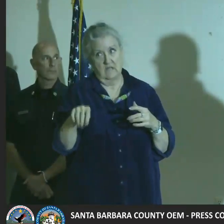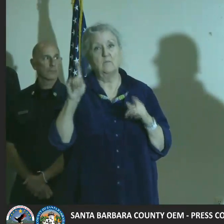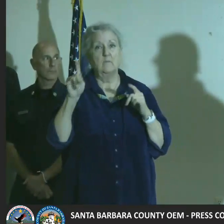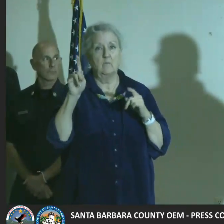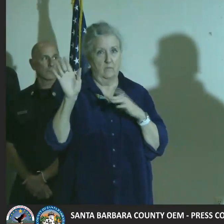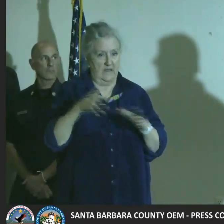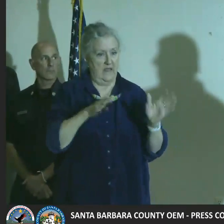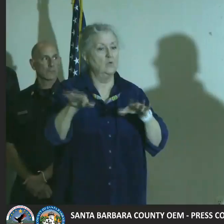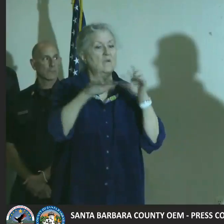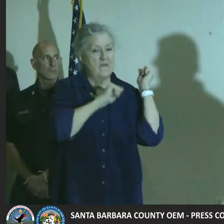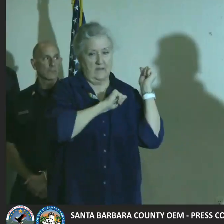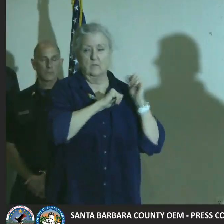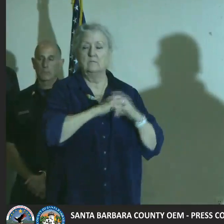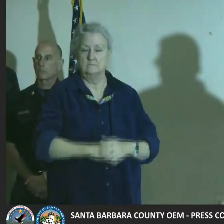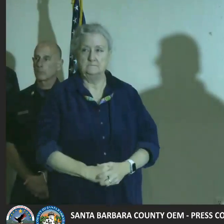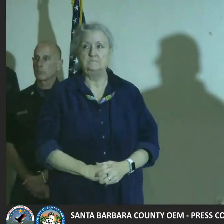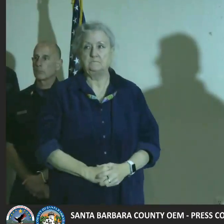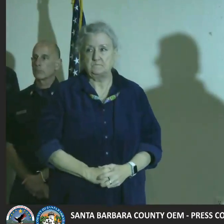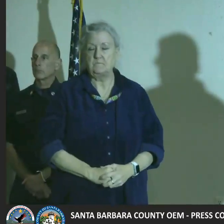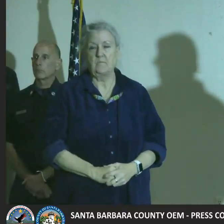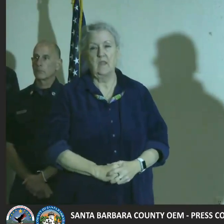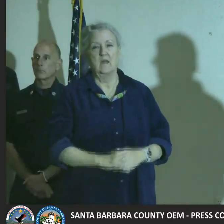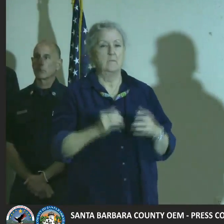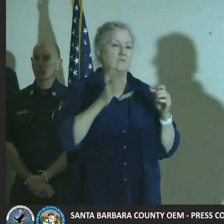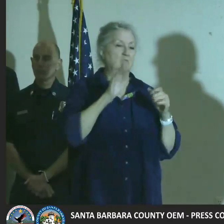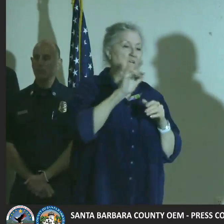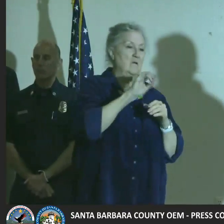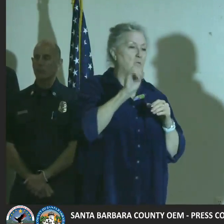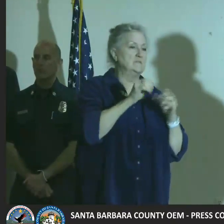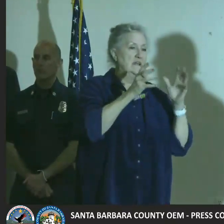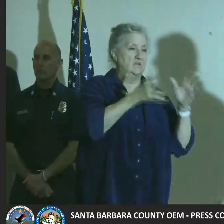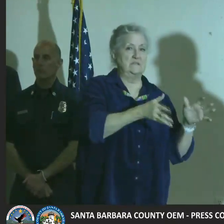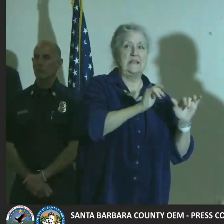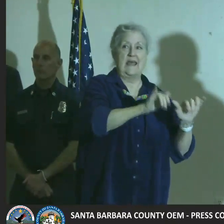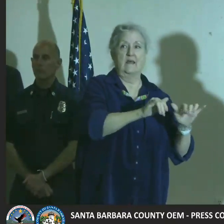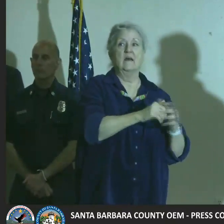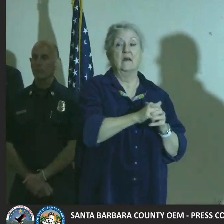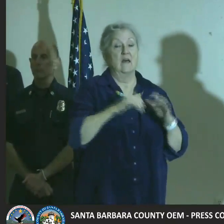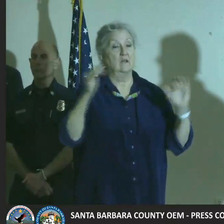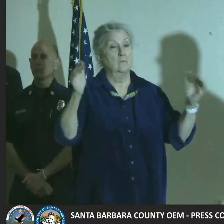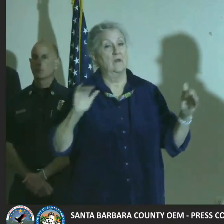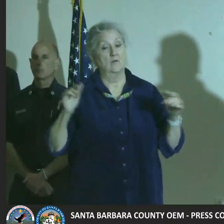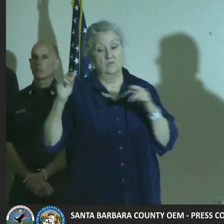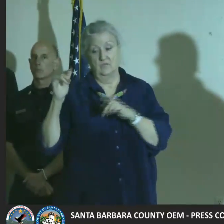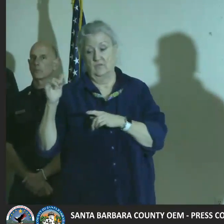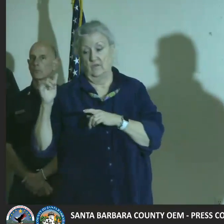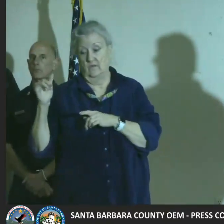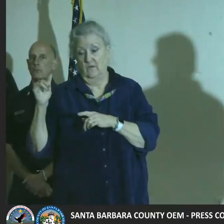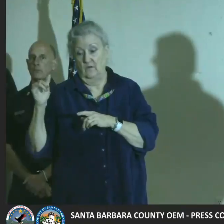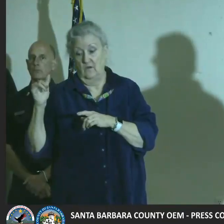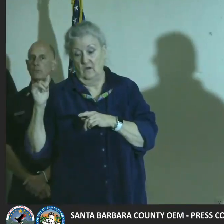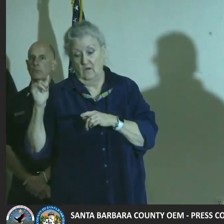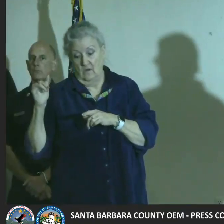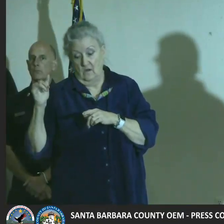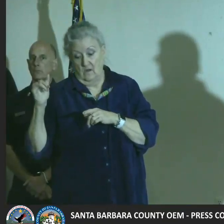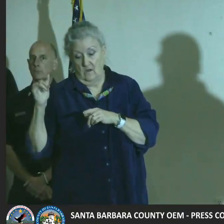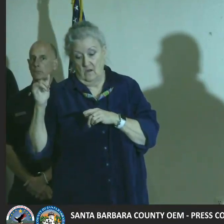of them were going to be leaving, and only about 25% that would stay. And that compares